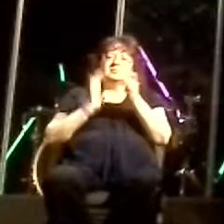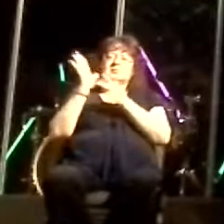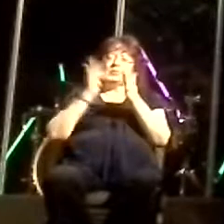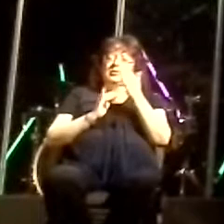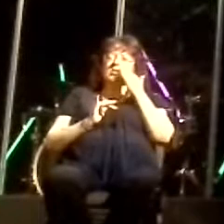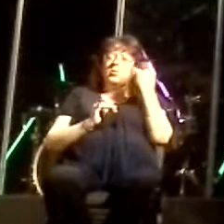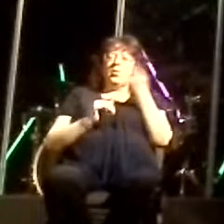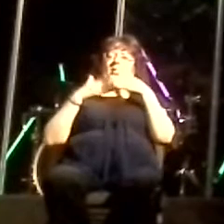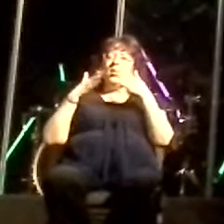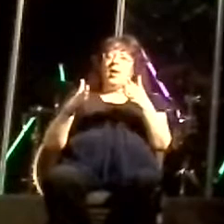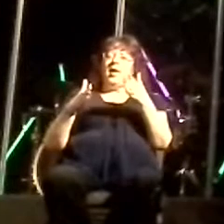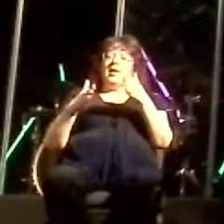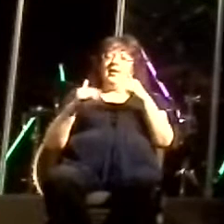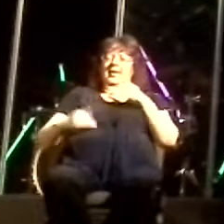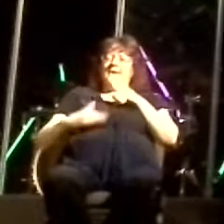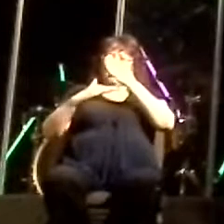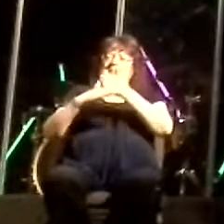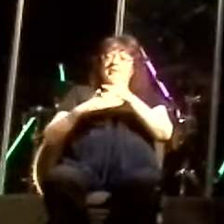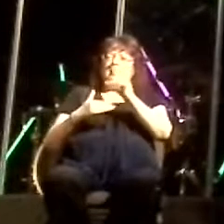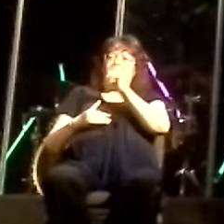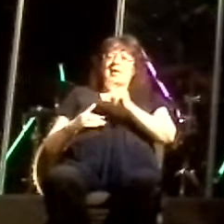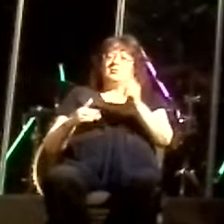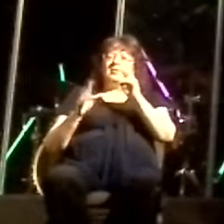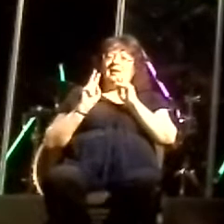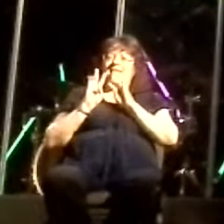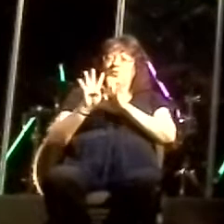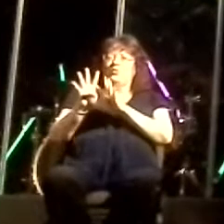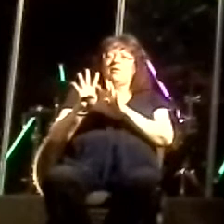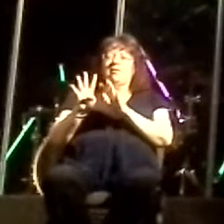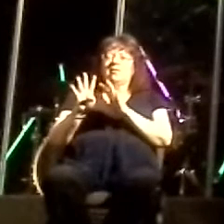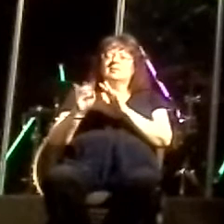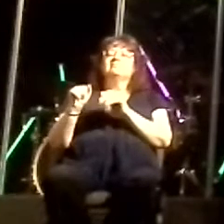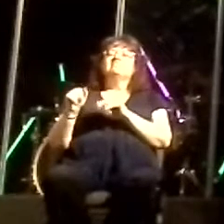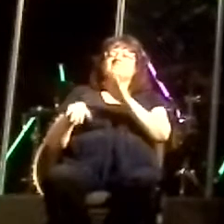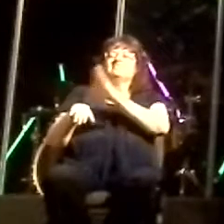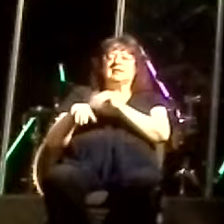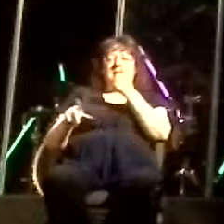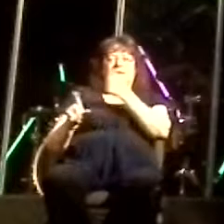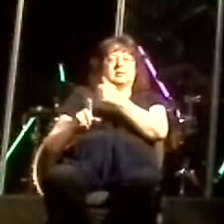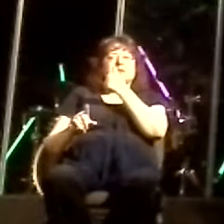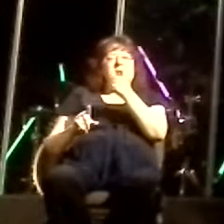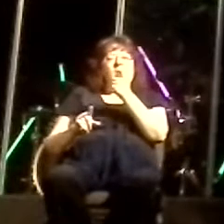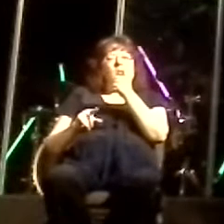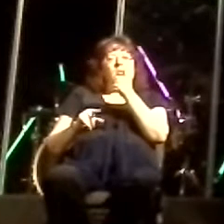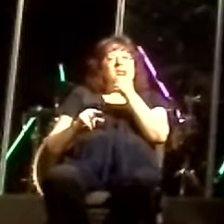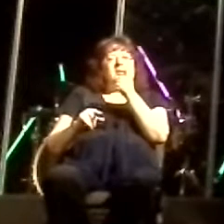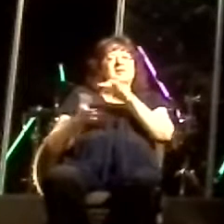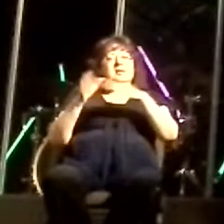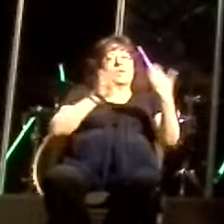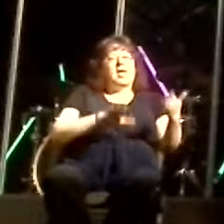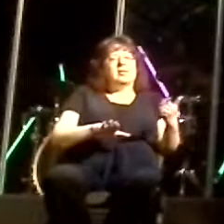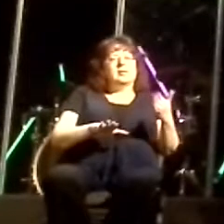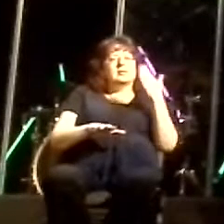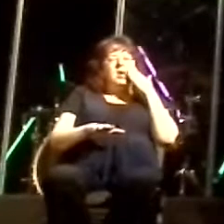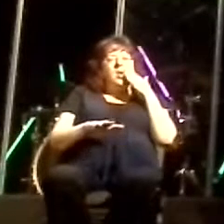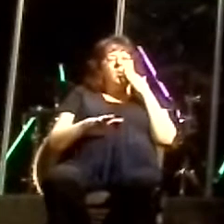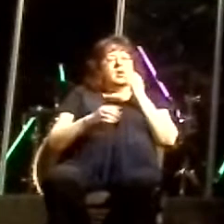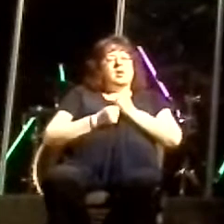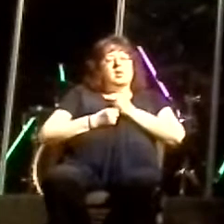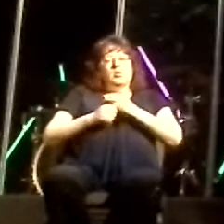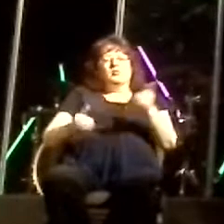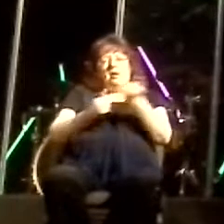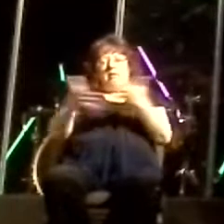Jesus knew the only way that he could interrupt Lazarus' funeral was to summon his own. He knew it would cost him